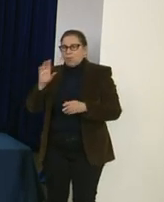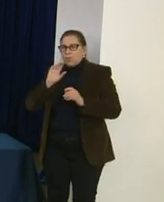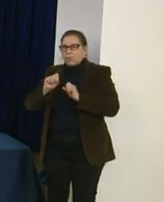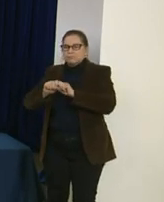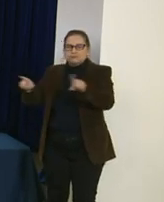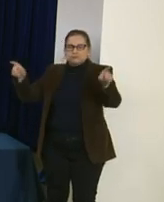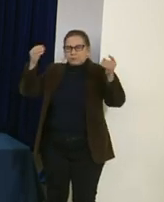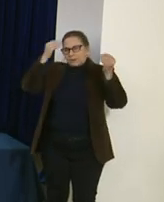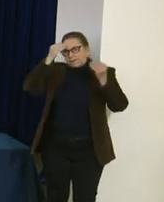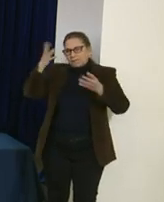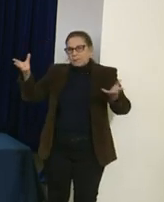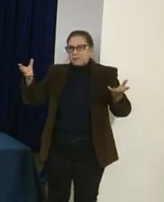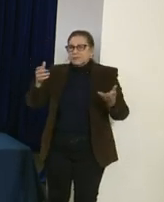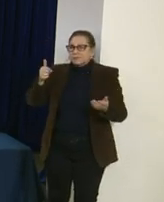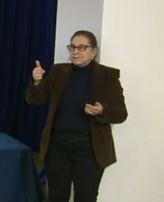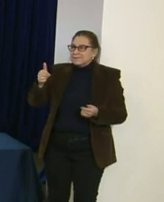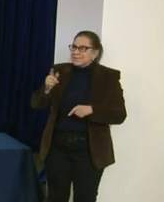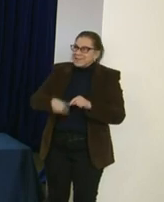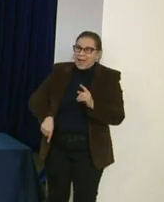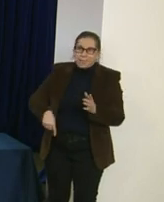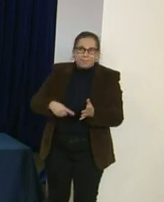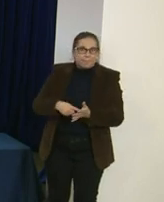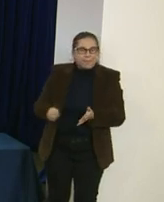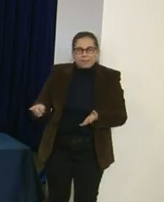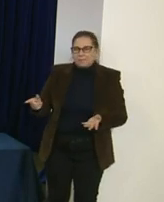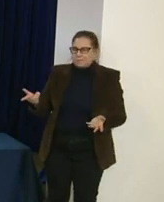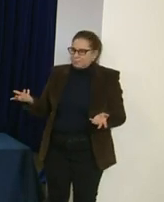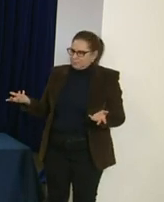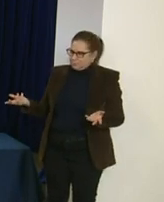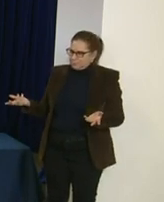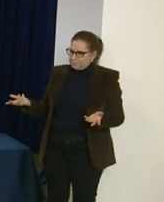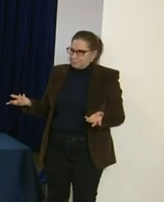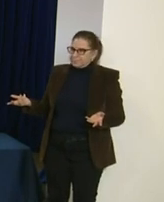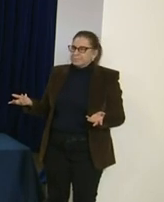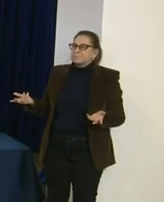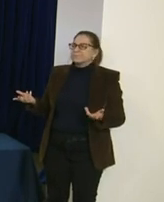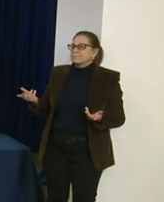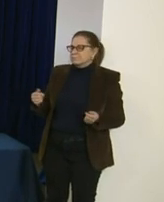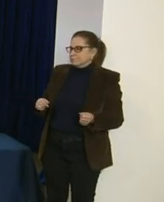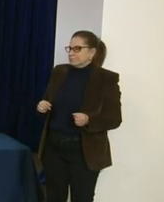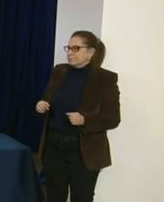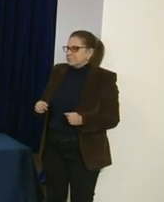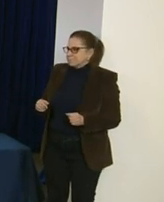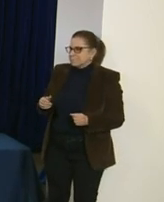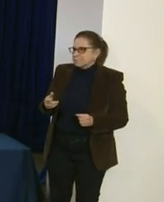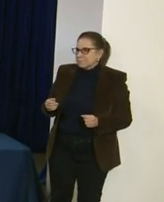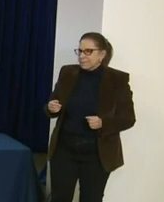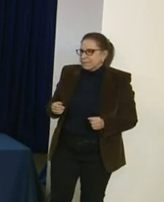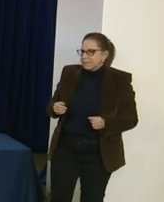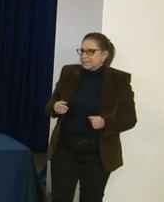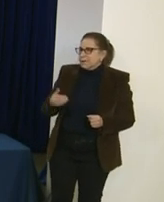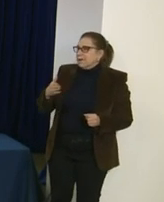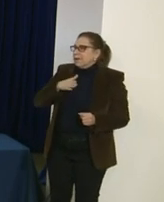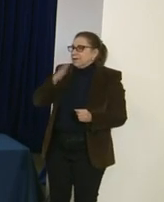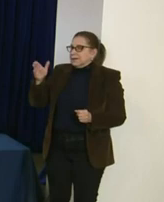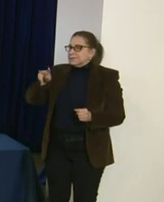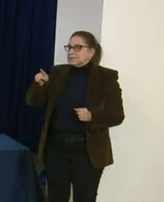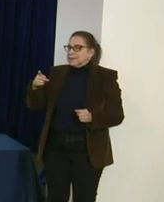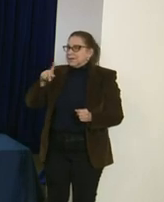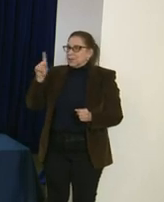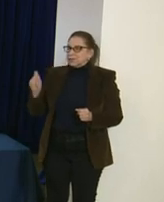pay. All right, we'll go to our next question. Diane Claude from Ward 2. Diane, you are